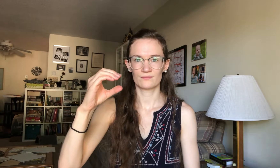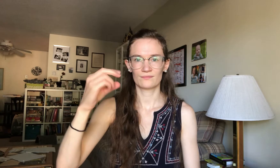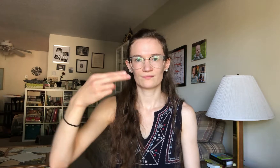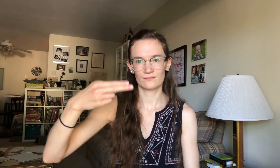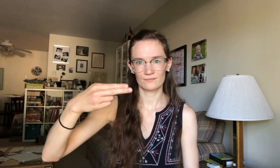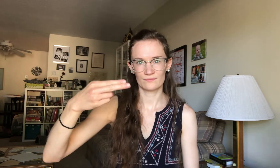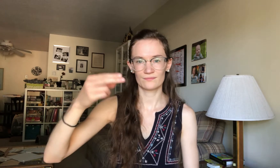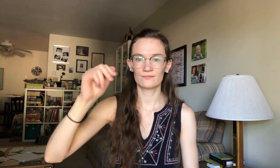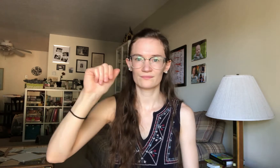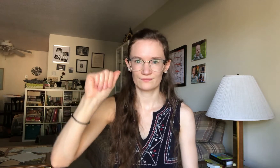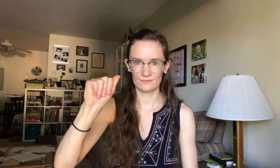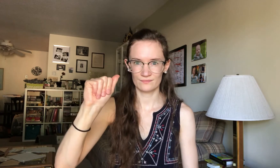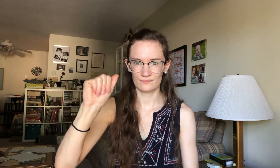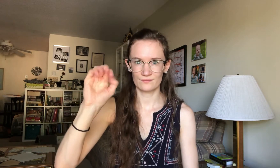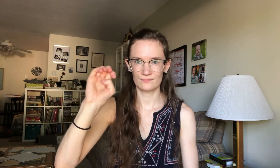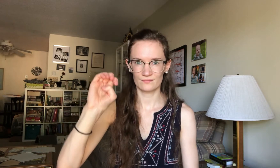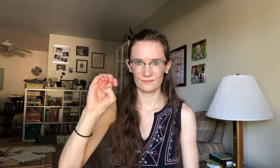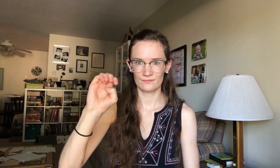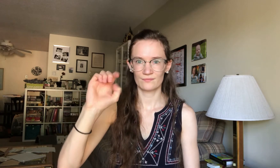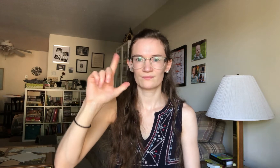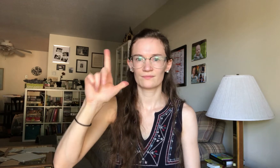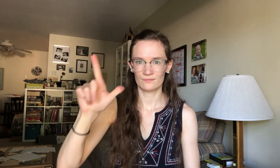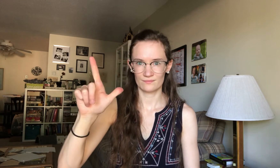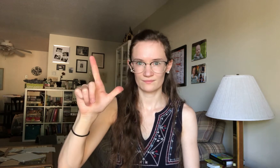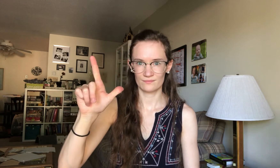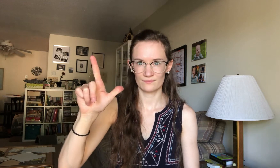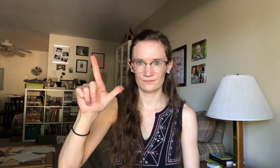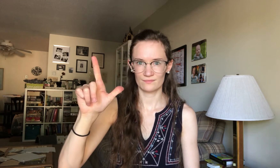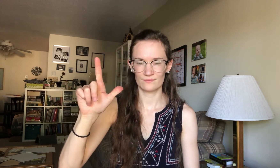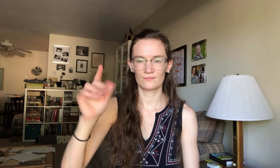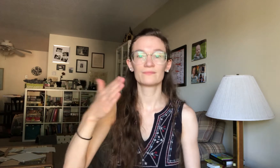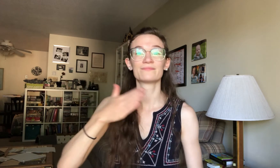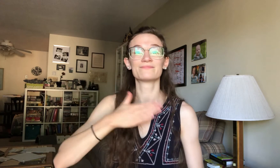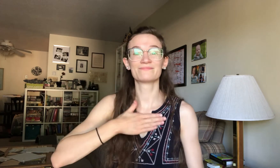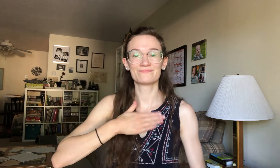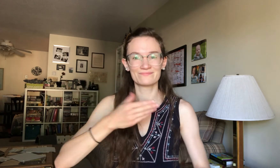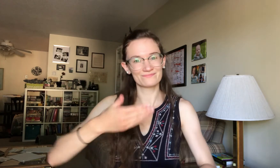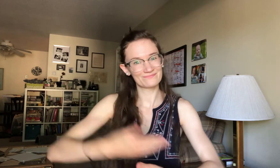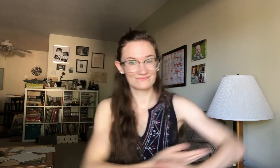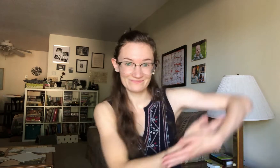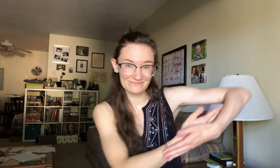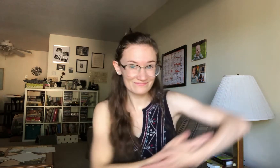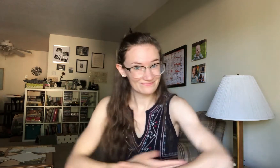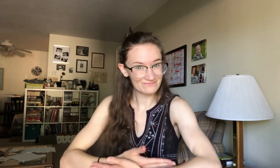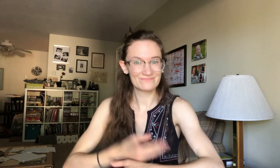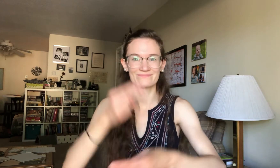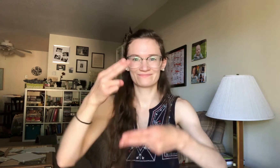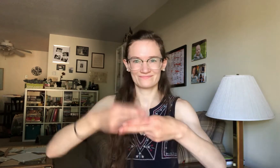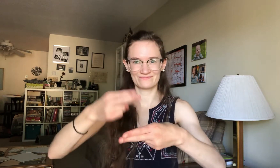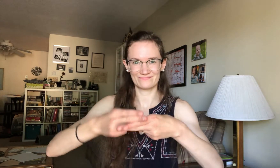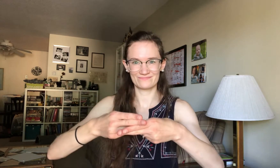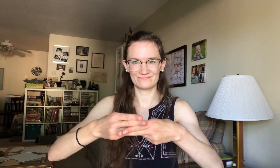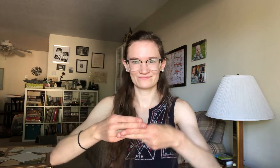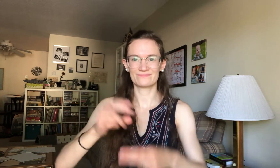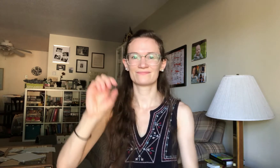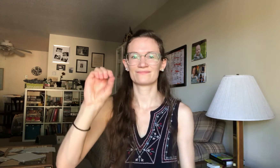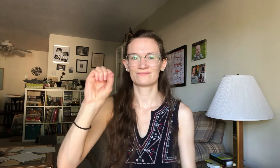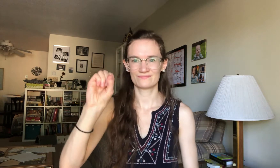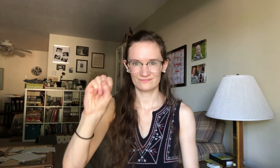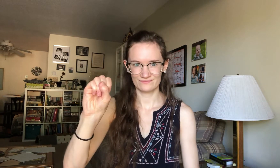accuracy is way more important than being able to sign quickly. If you knew how many times I redo